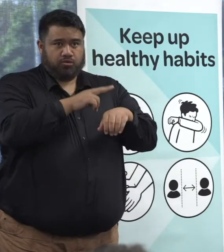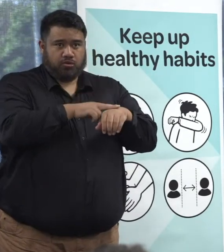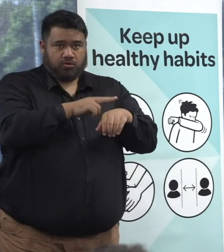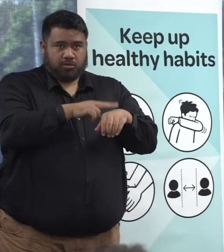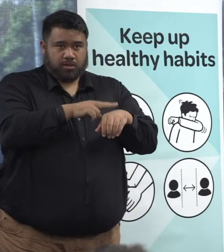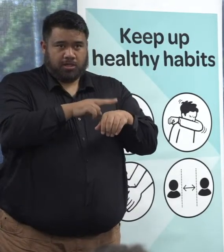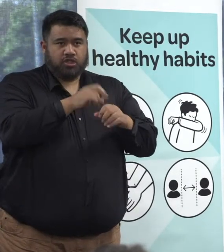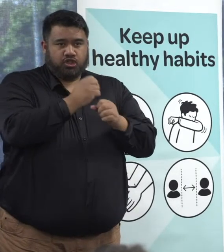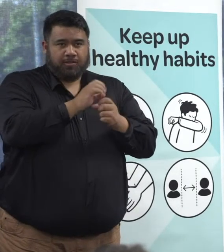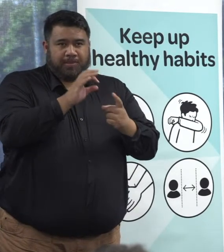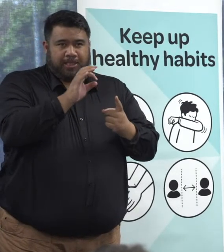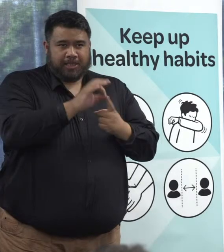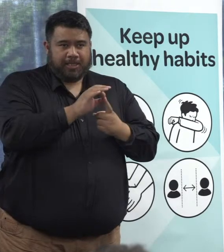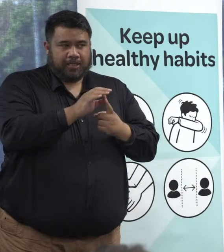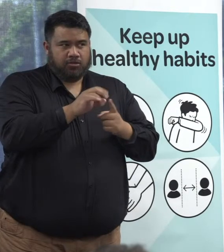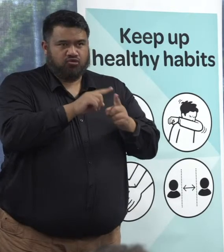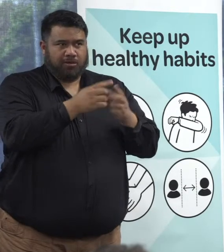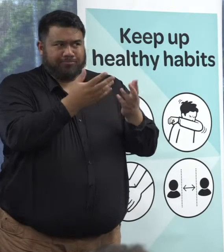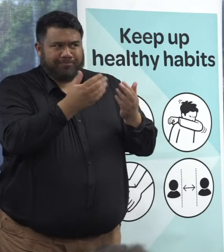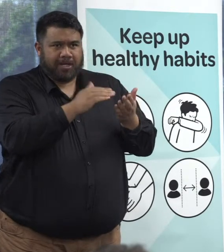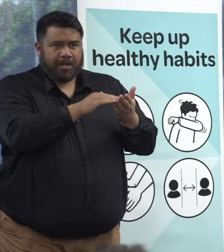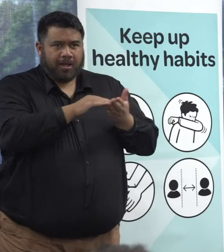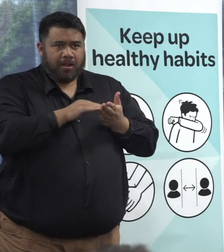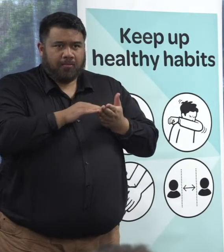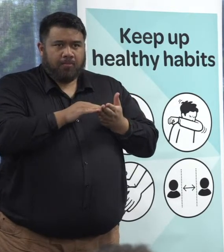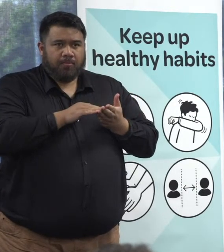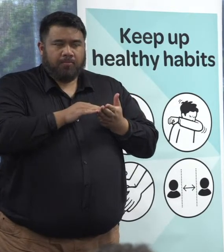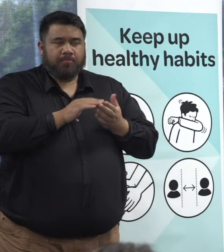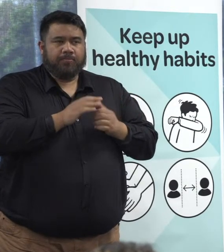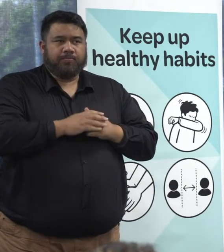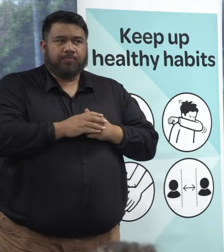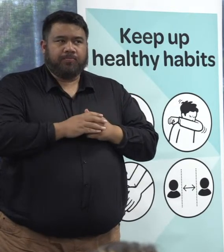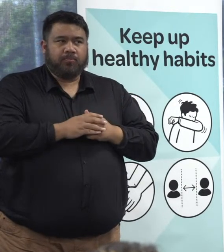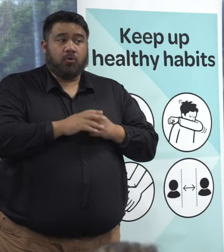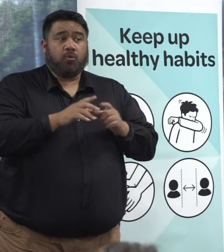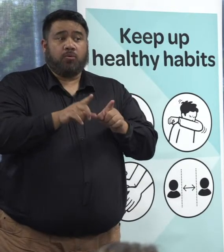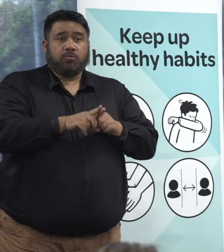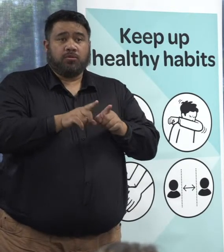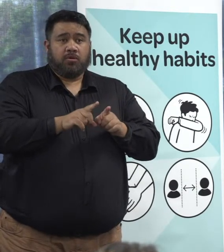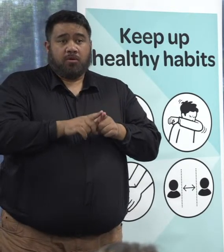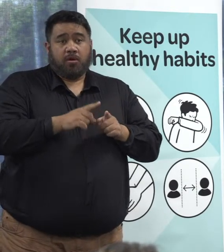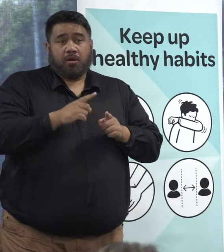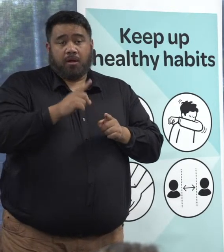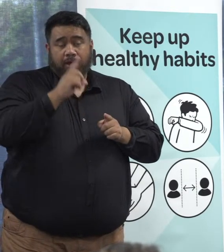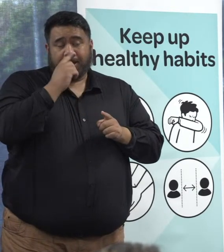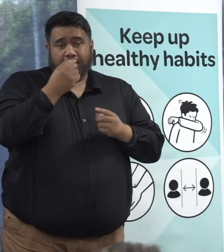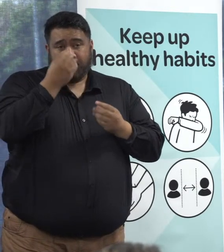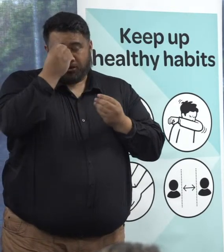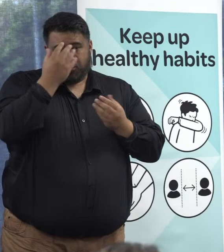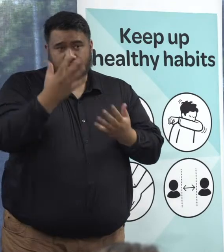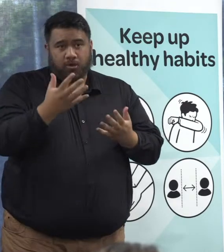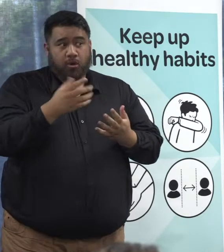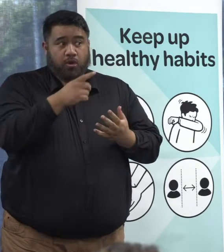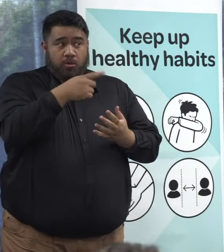a general practice or a primary care provider. And I can say that increasingly those providers have